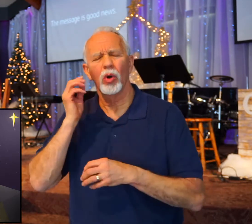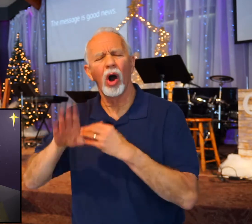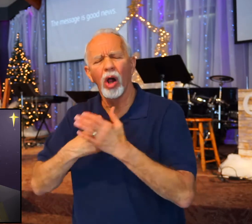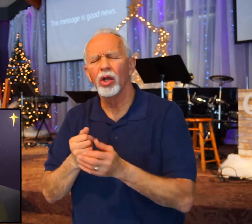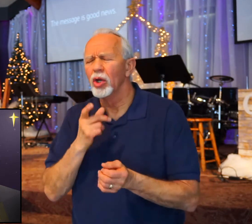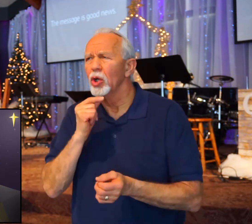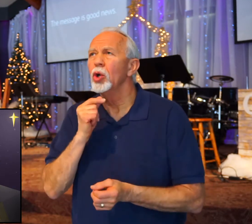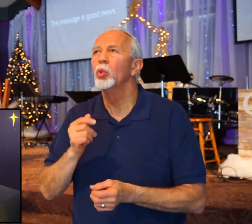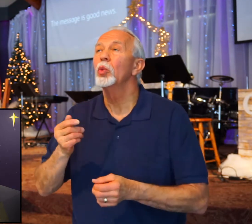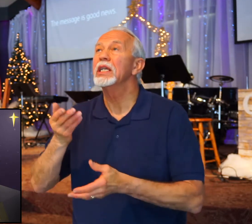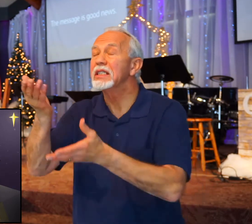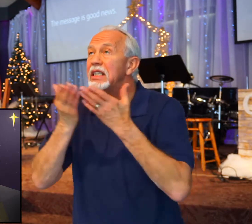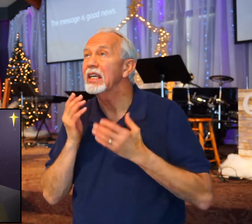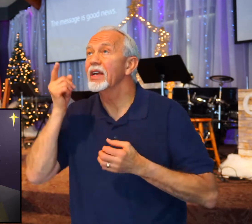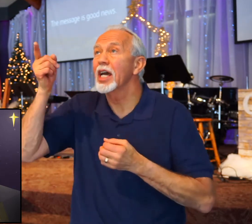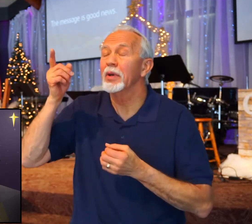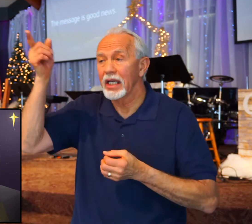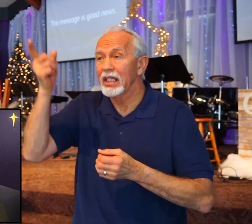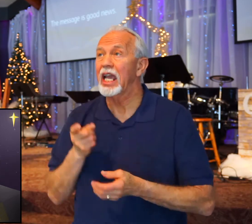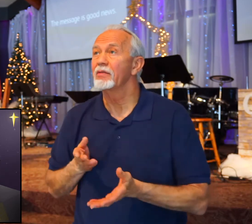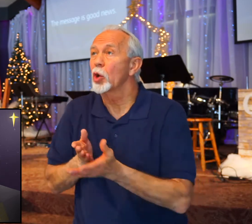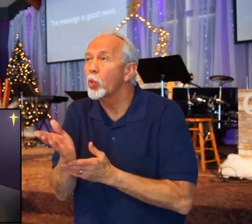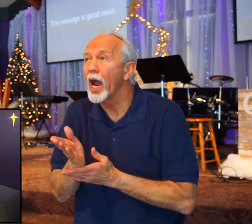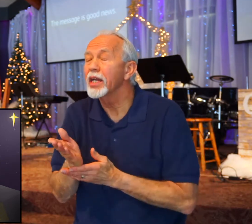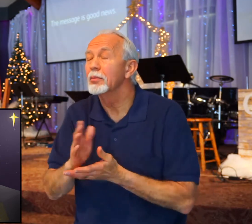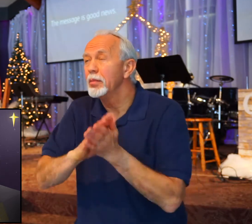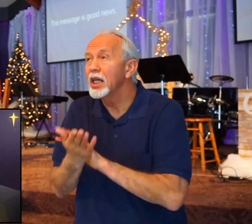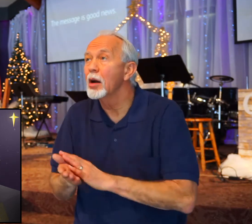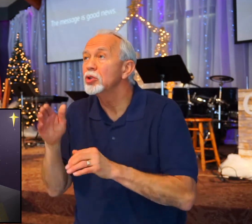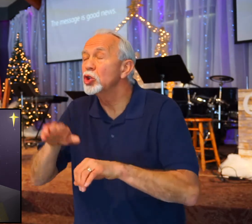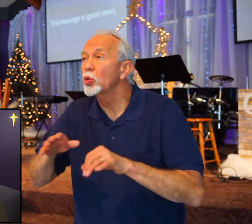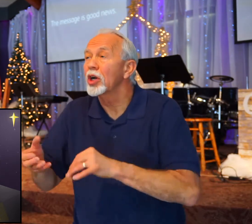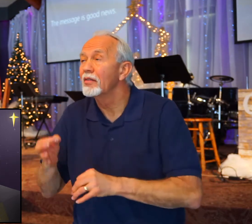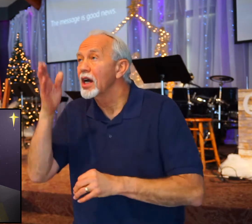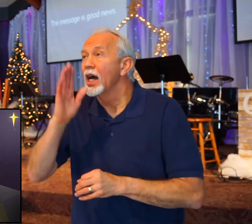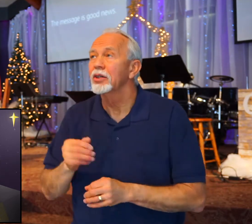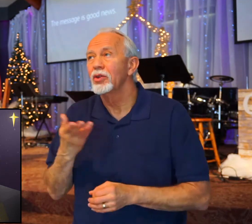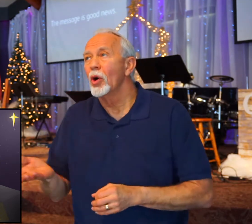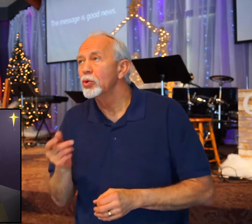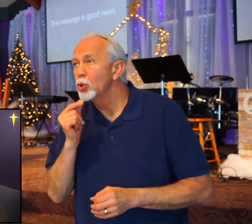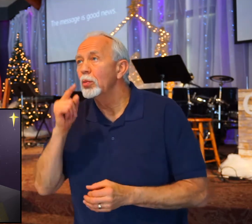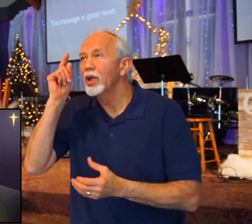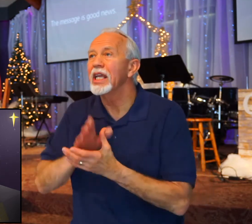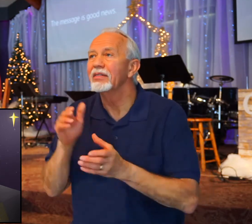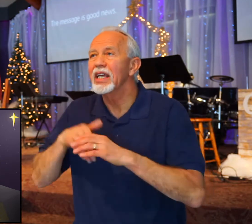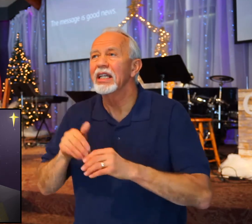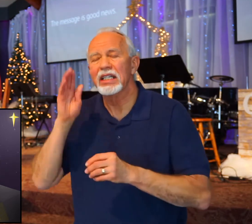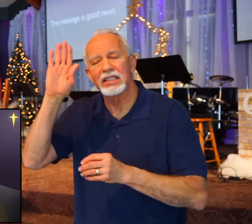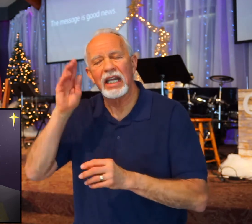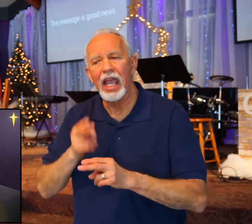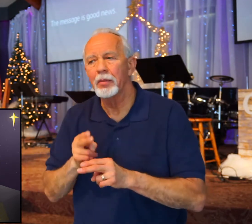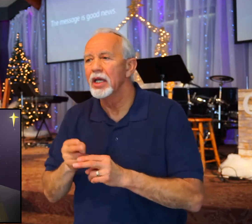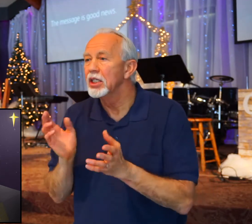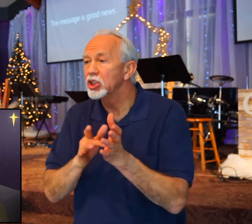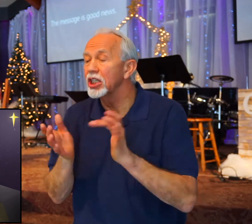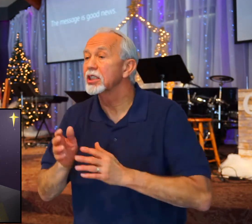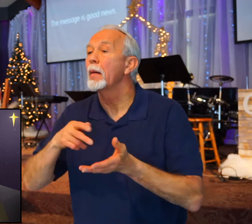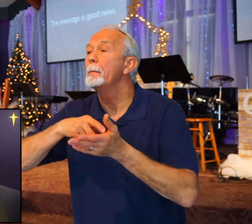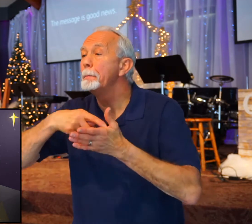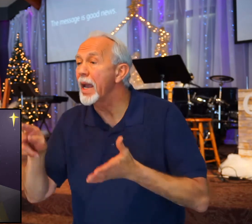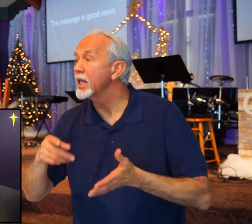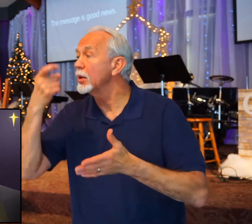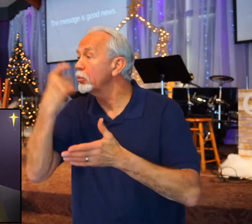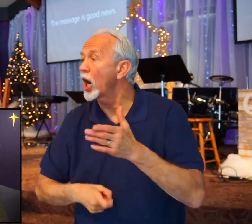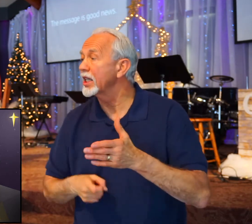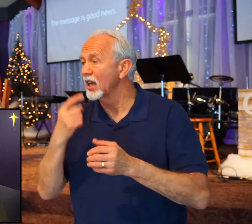receive Him, He gave the right to be children of God to those who believe in His name." Jesus paid the